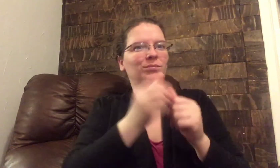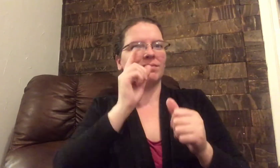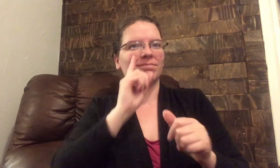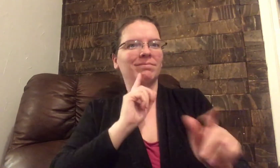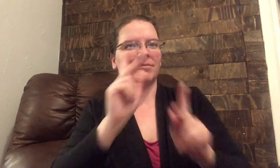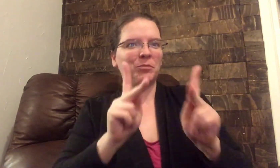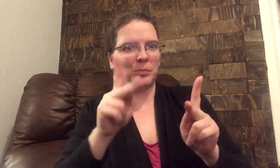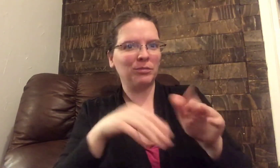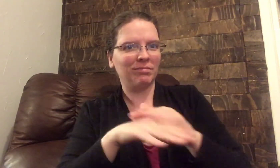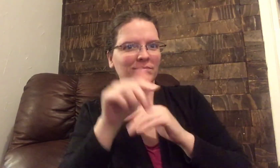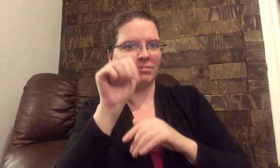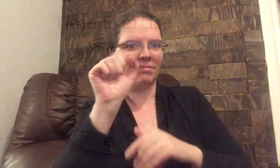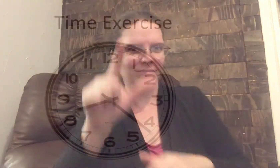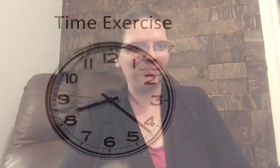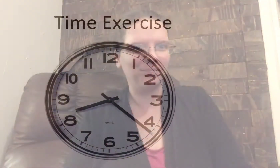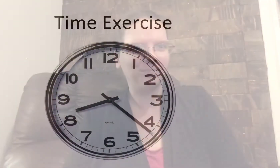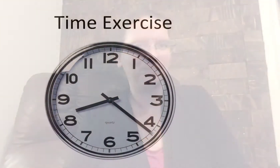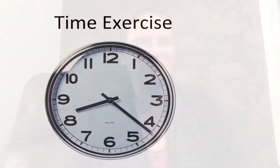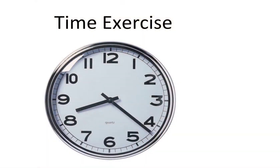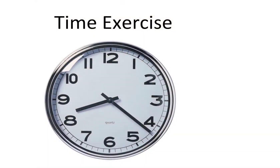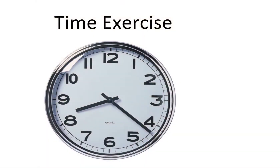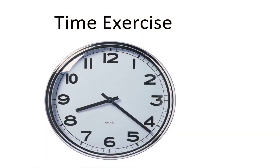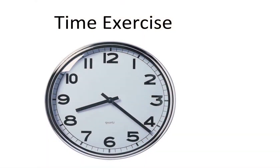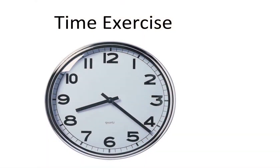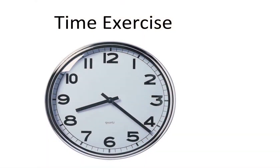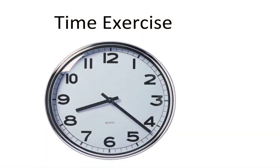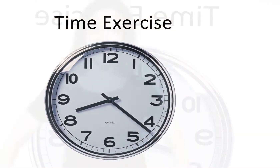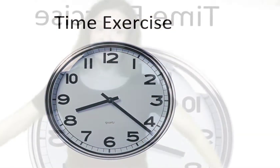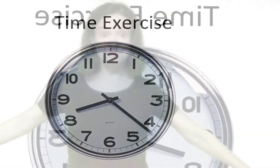when you're dealing with deaf people in the ASL community.